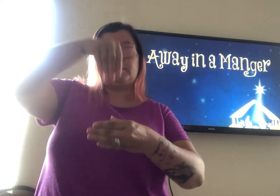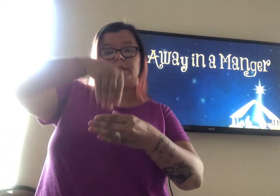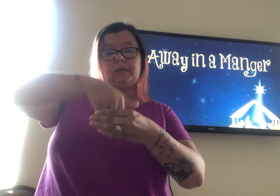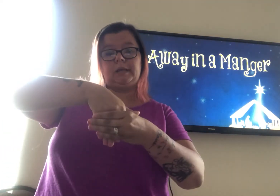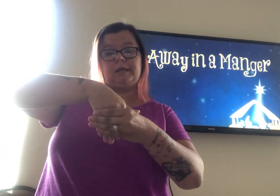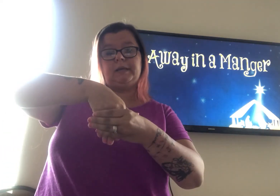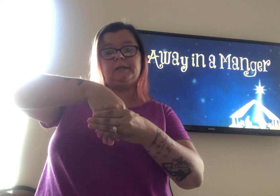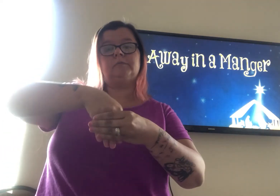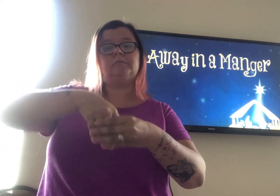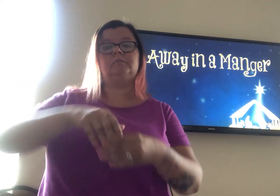In.